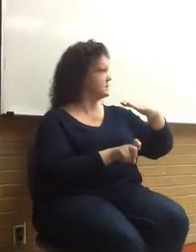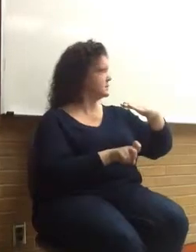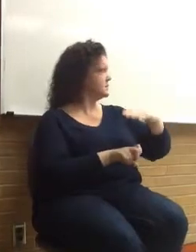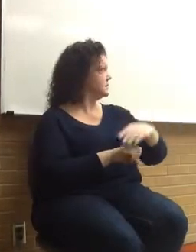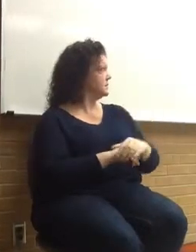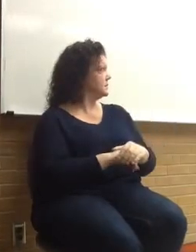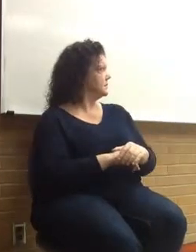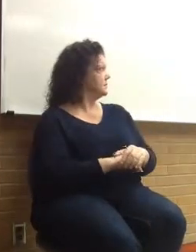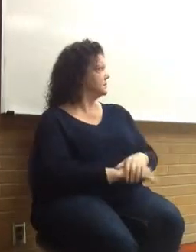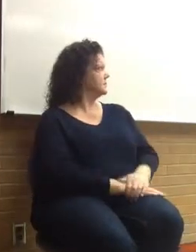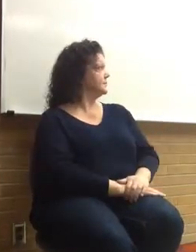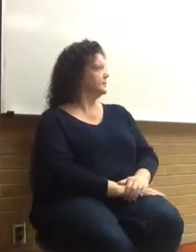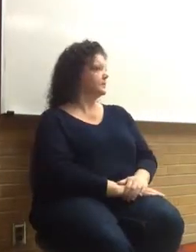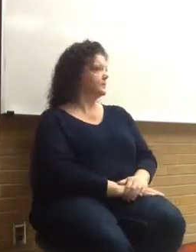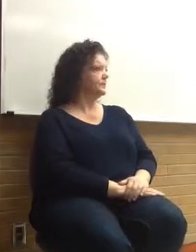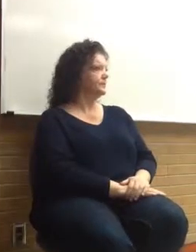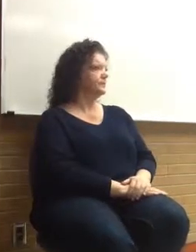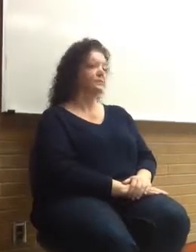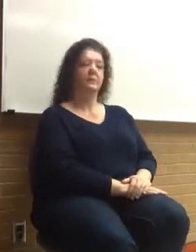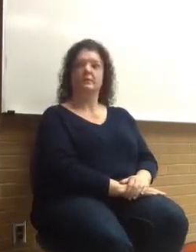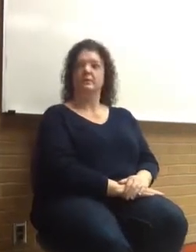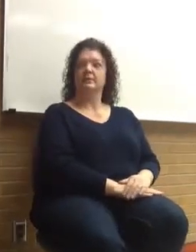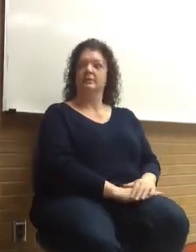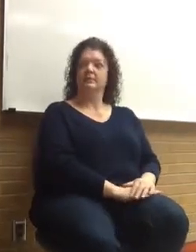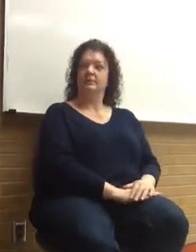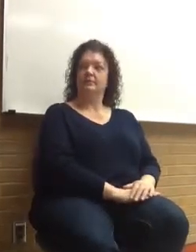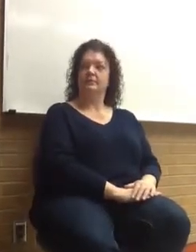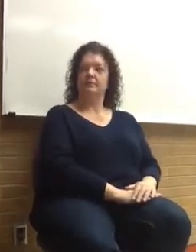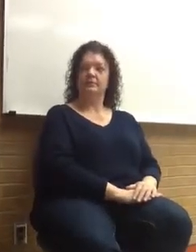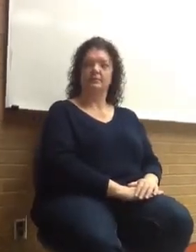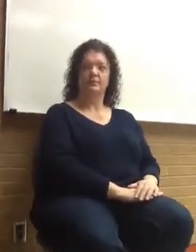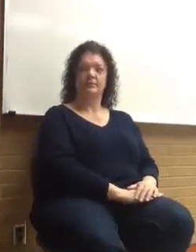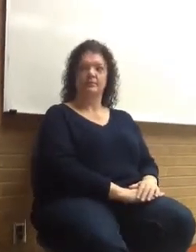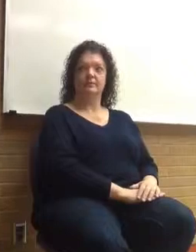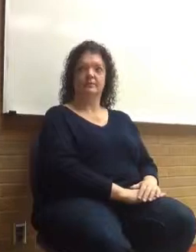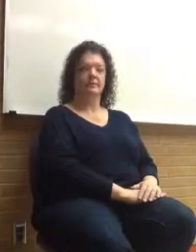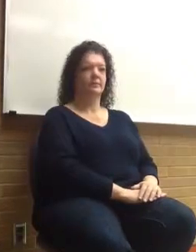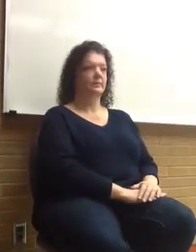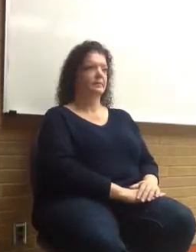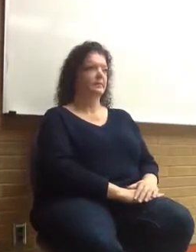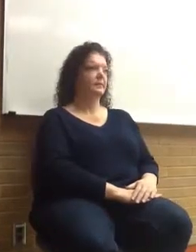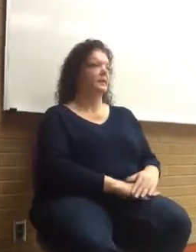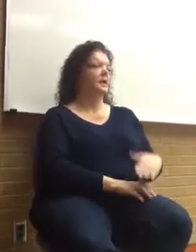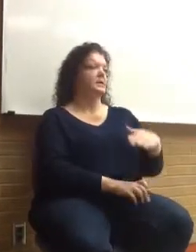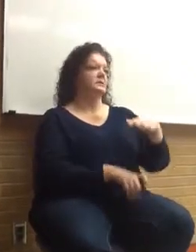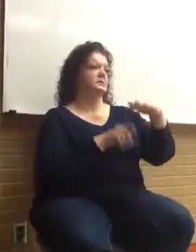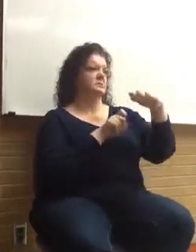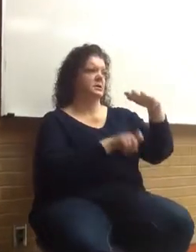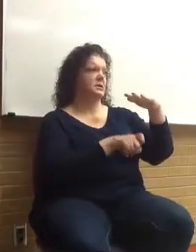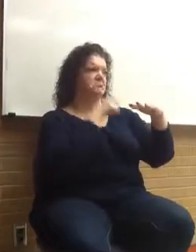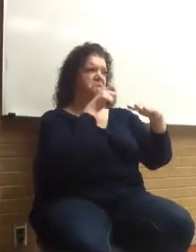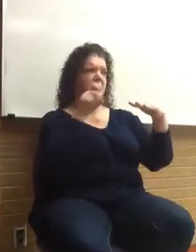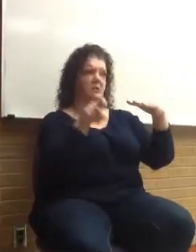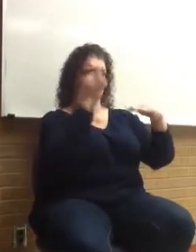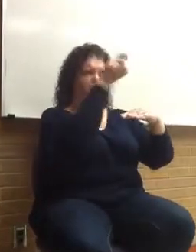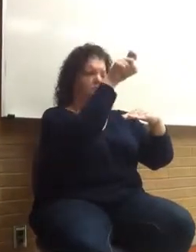top accidentally, that multiple choice, I have to take all of them off. Anybody else? Okay, so let's get